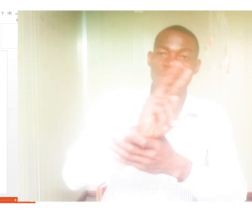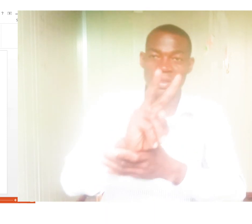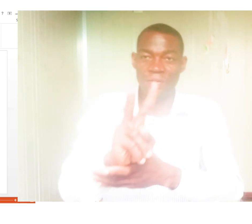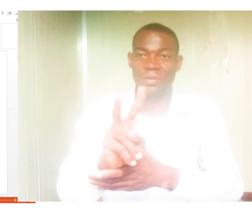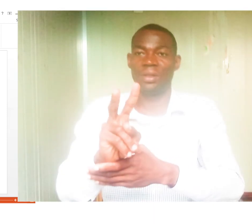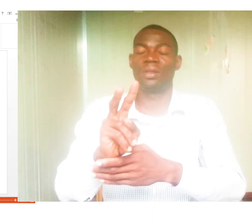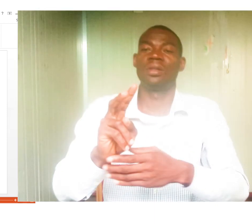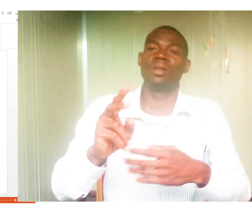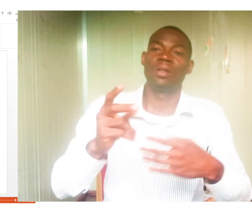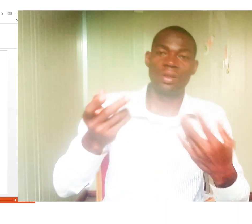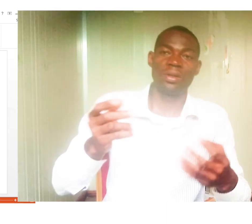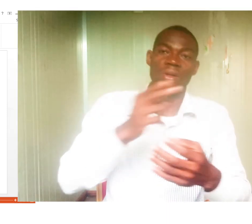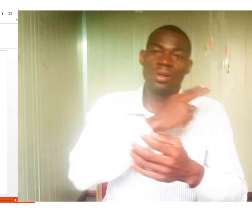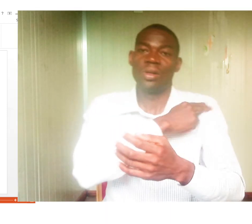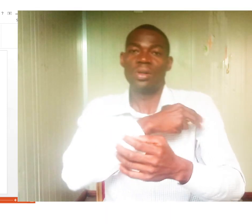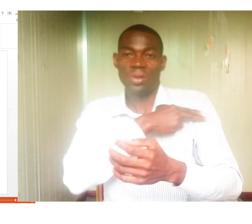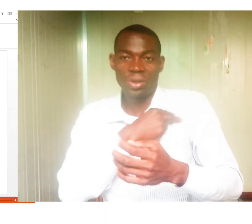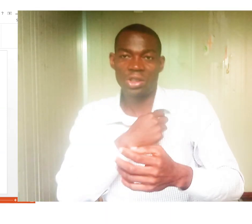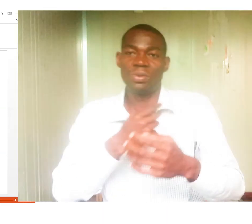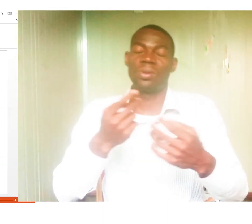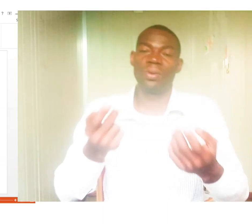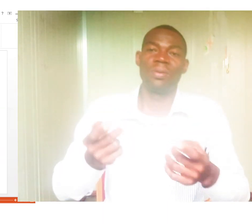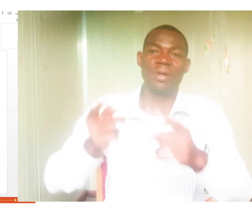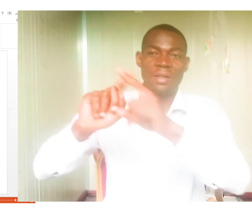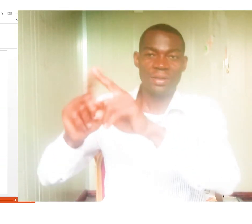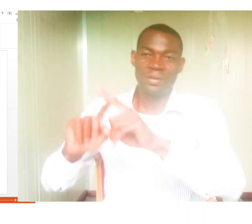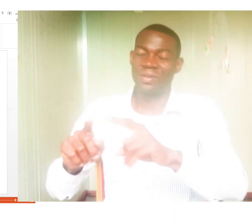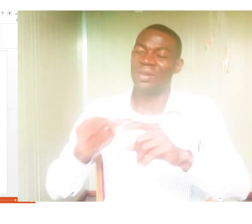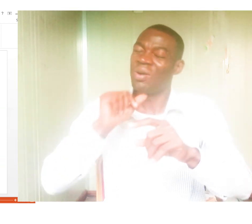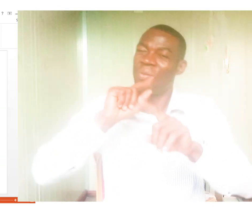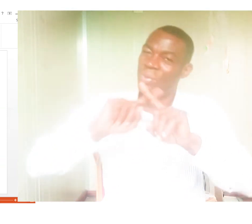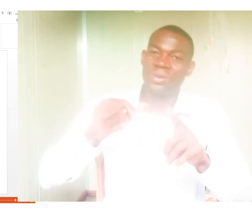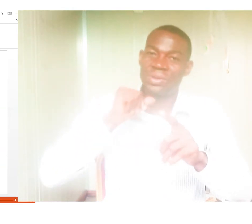not happening.